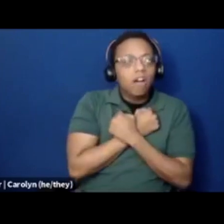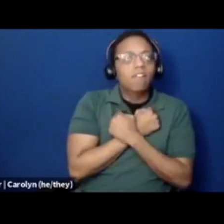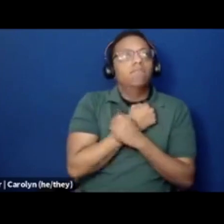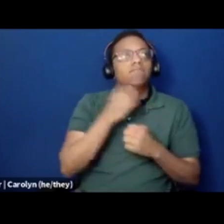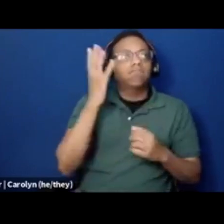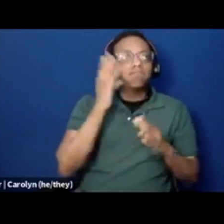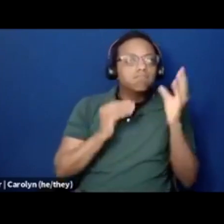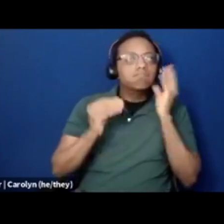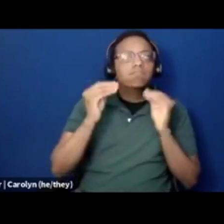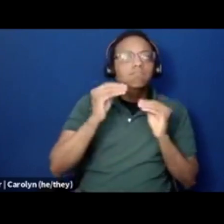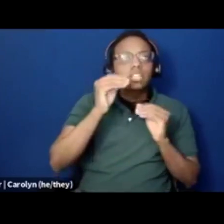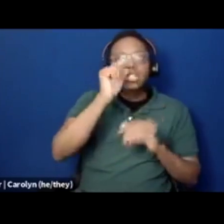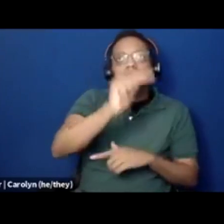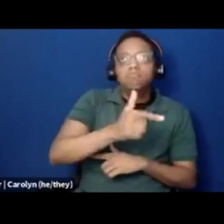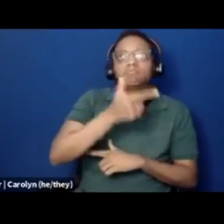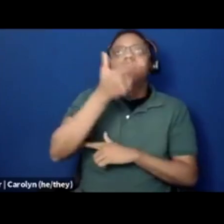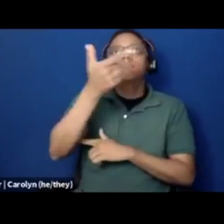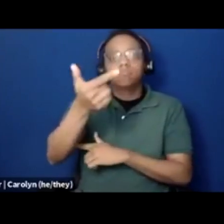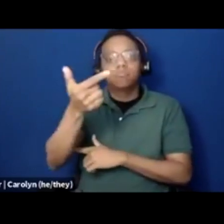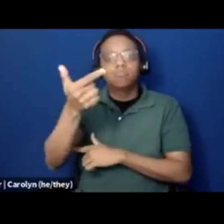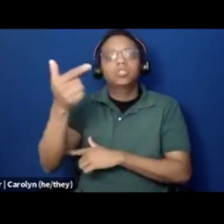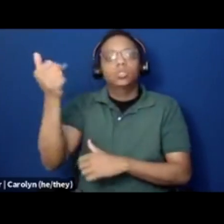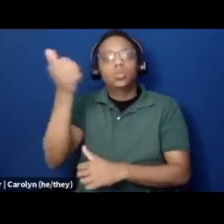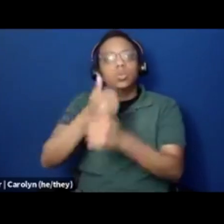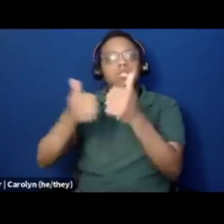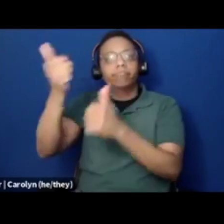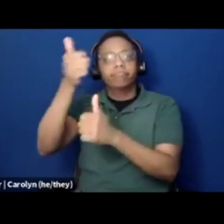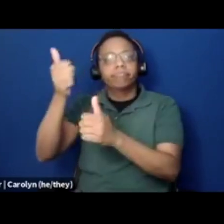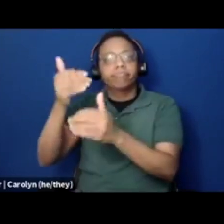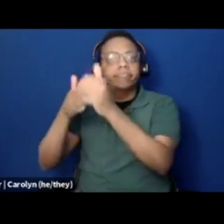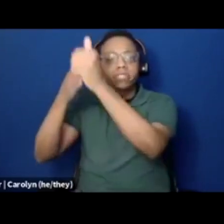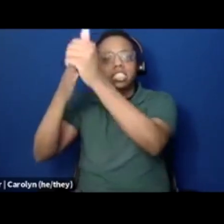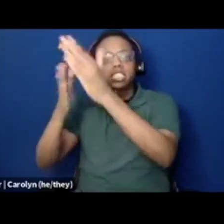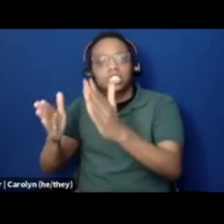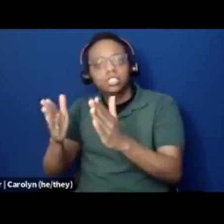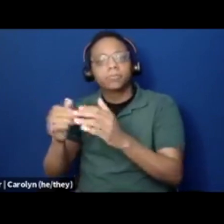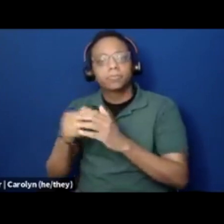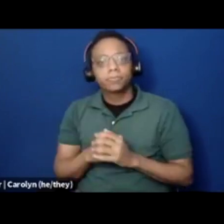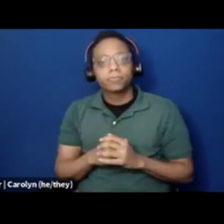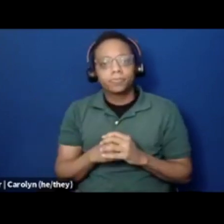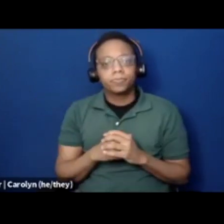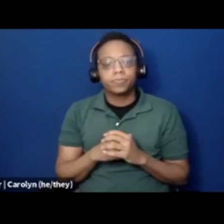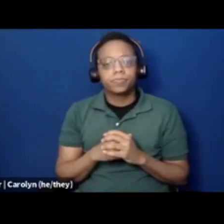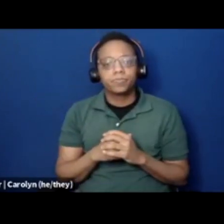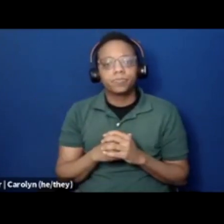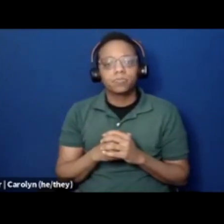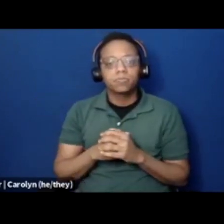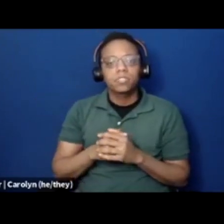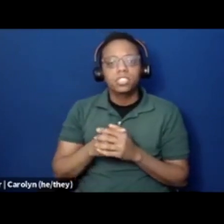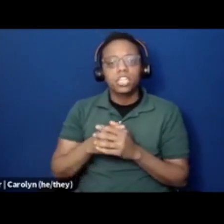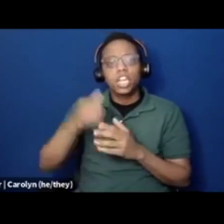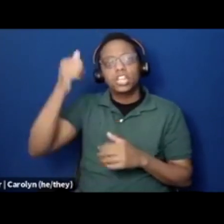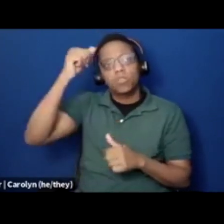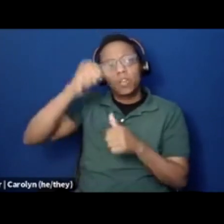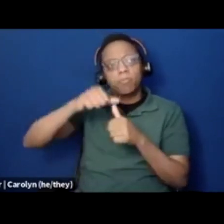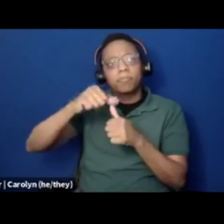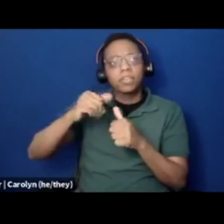vital. And keeping that in mind in my leadership has really pushed me forward and inspired me to keep going